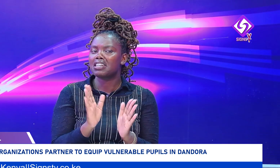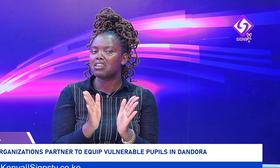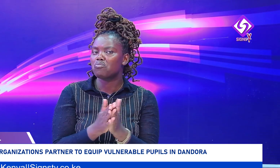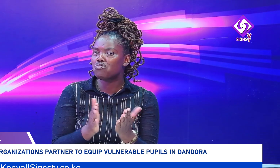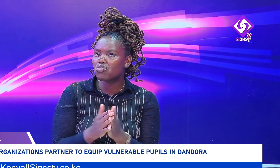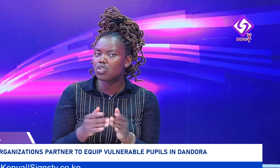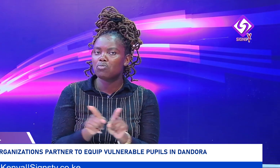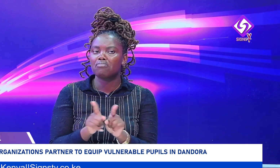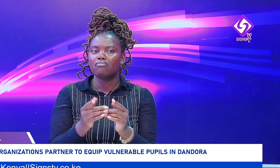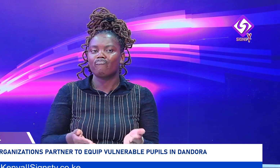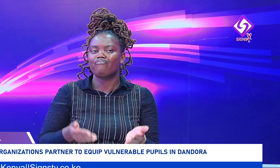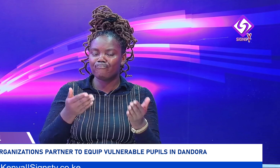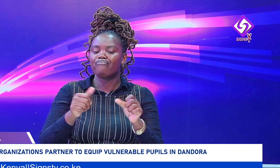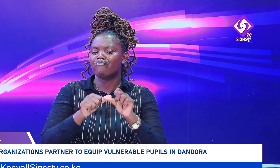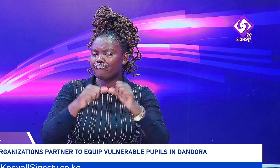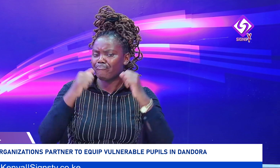exercise books to facilitate their learning.